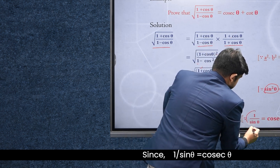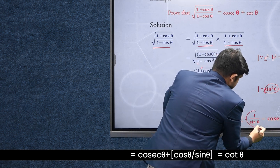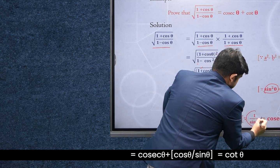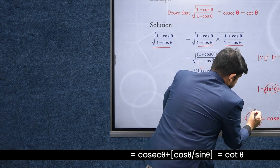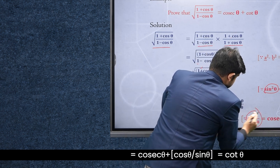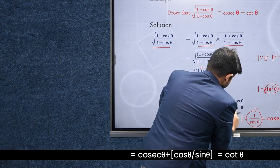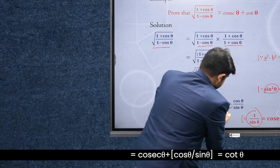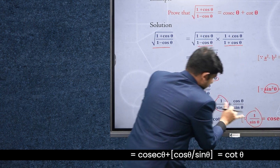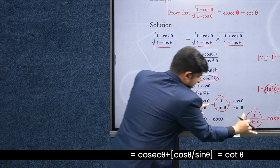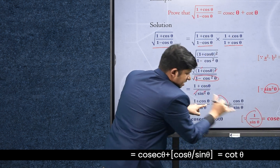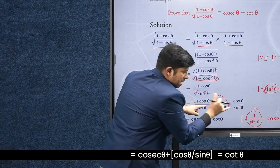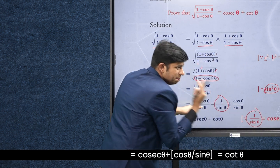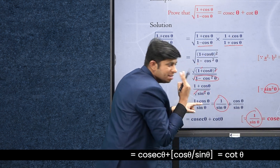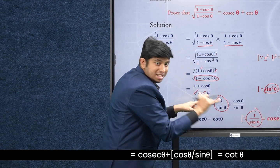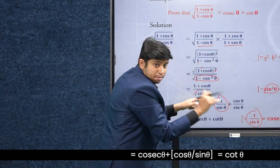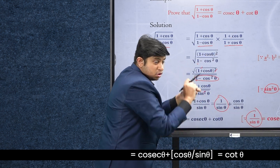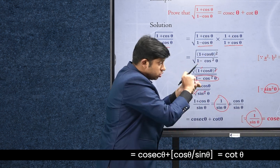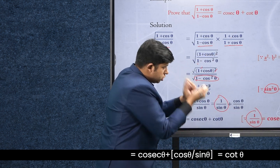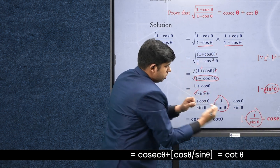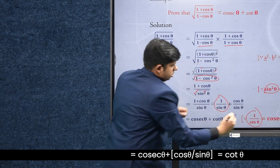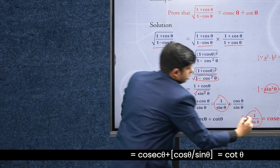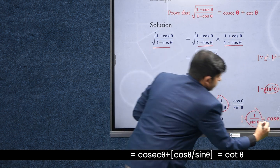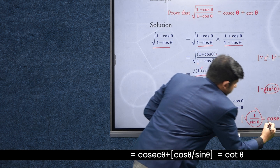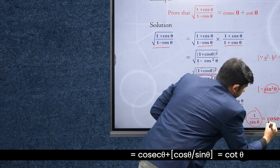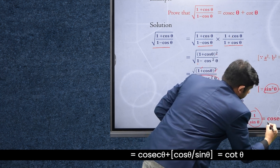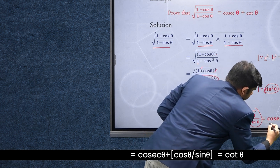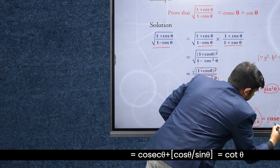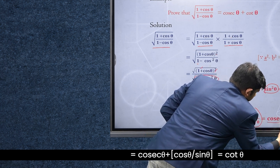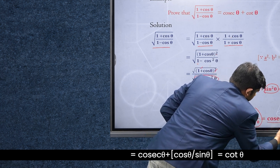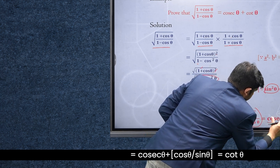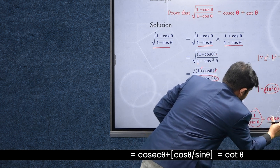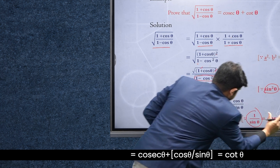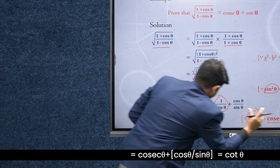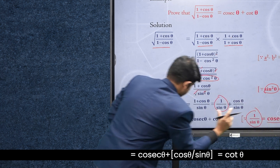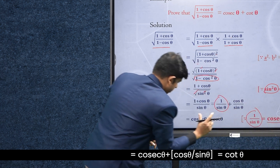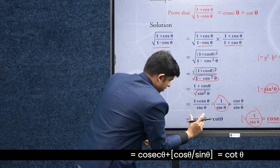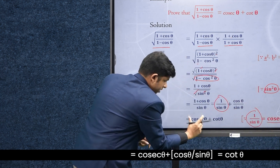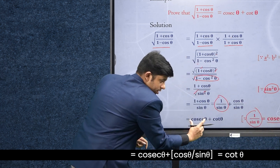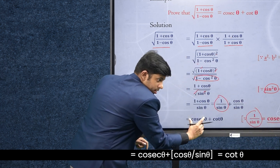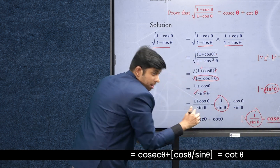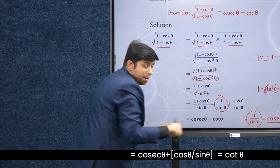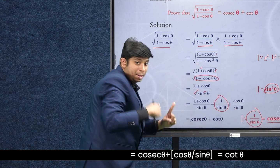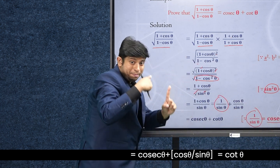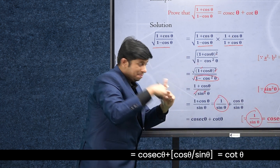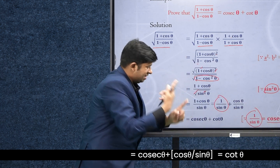we can write it as cosecant theta plus cos theta by sin theta is equal to cot theta.